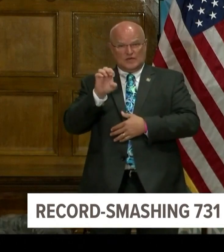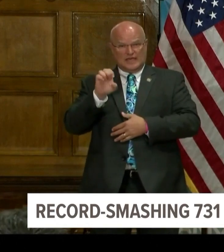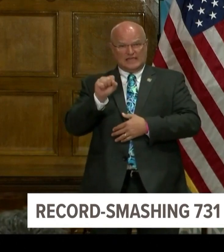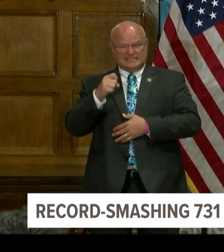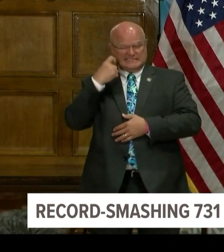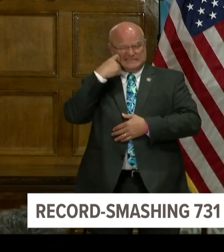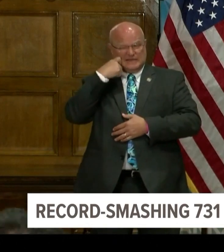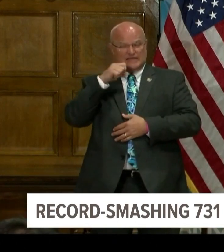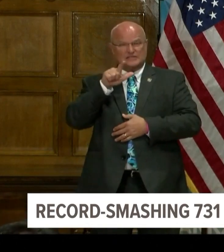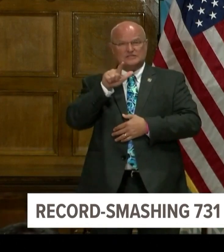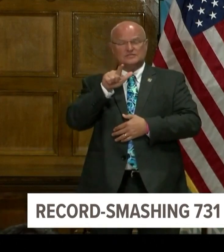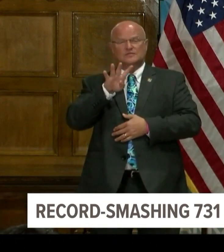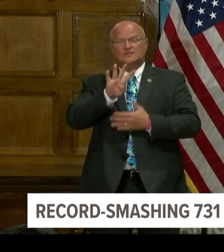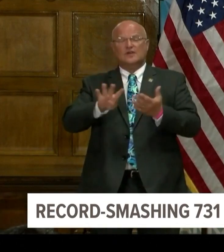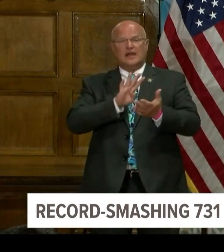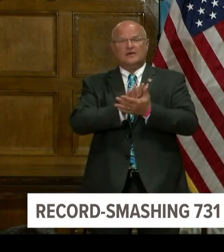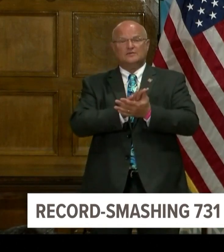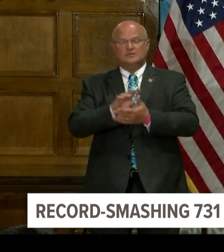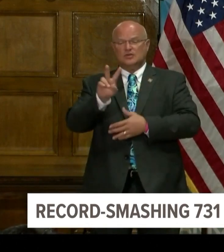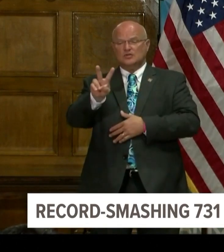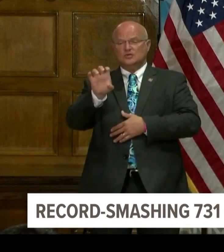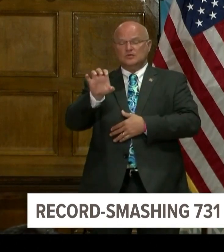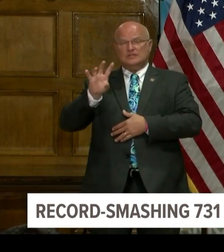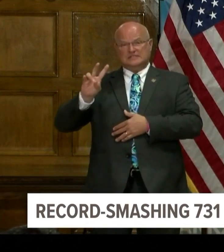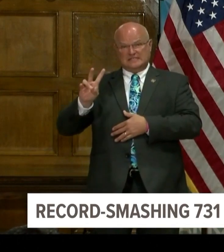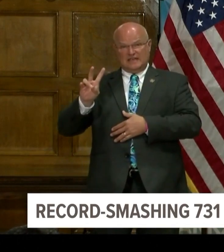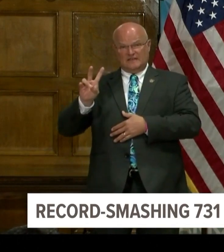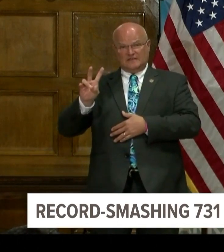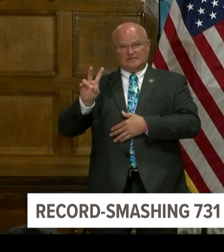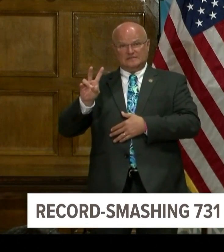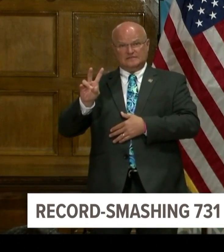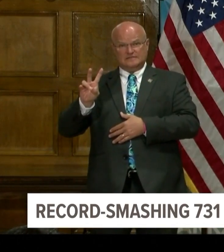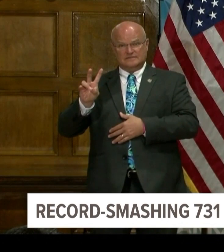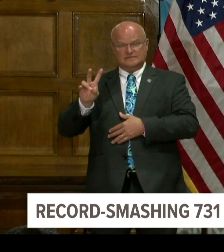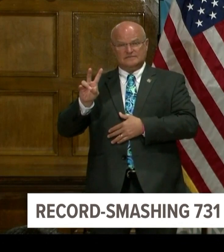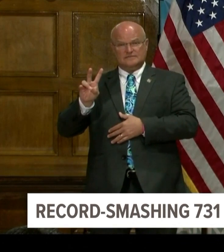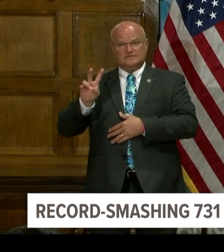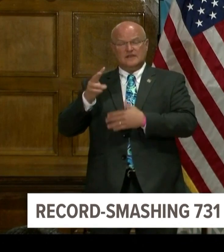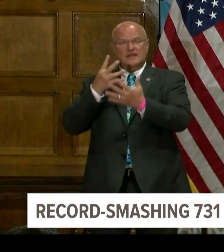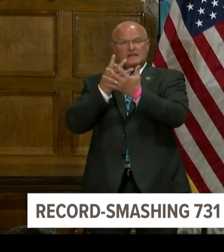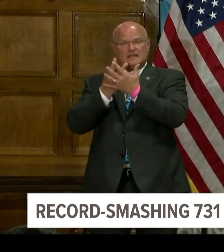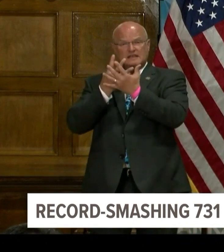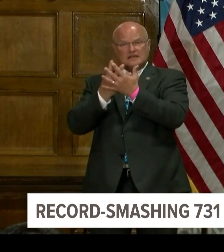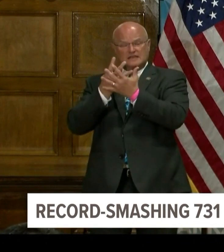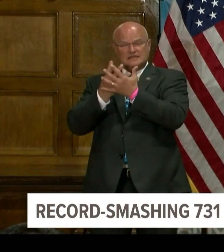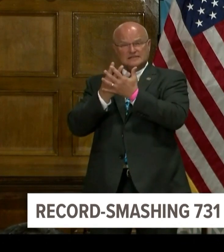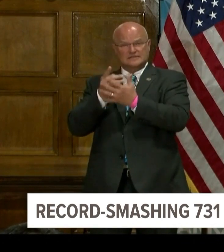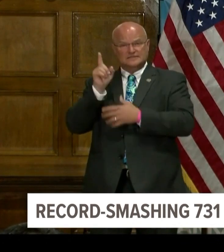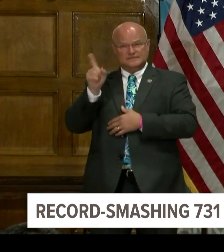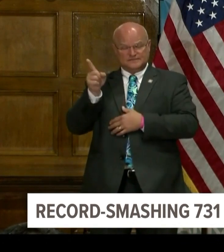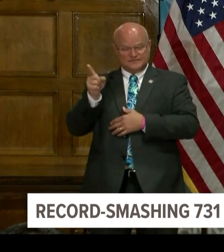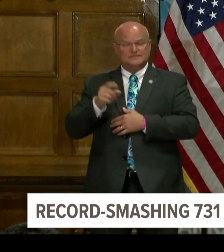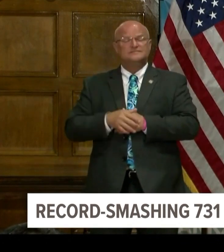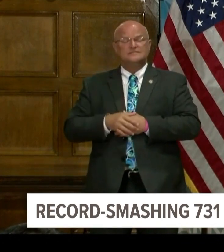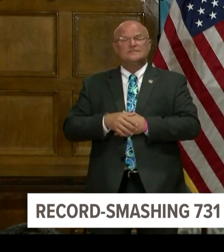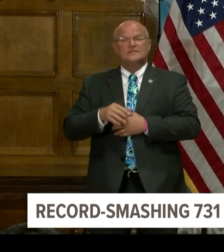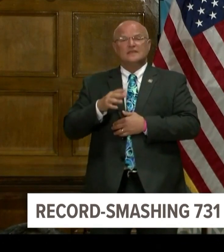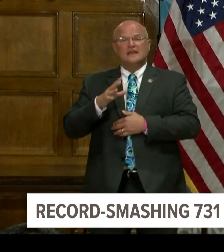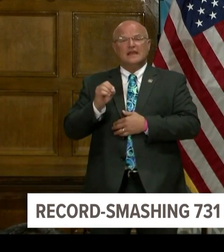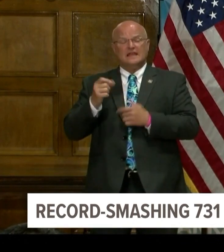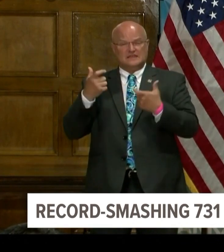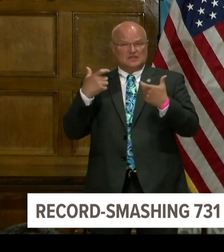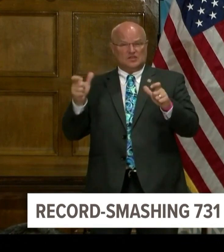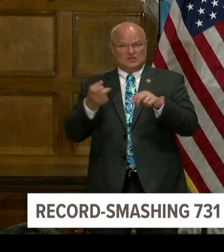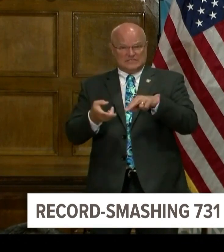24 hours, 207 of those have been in the correctional institutions. And